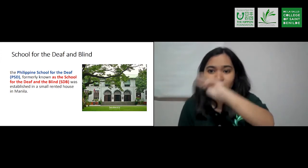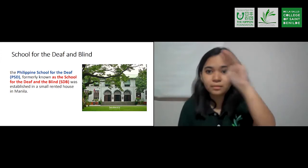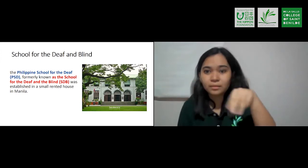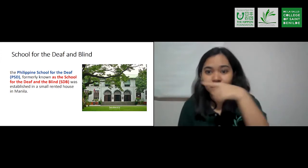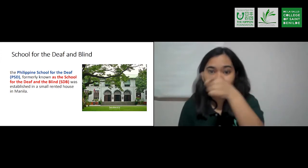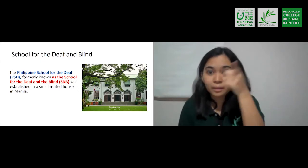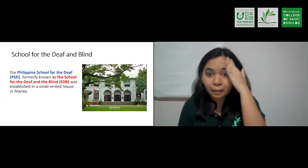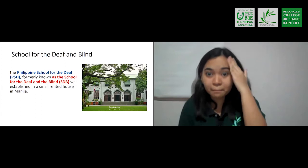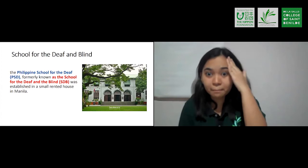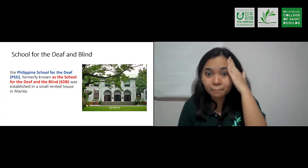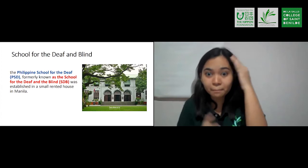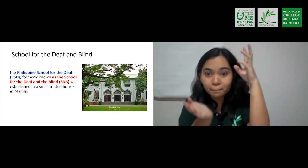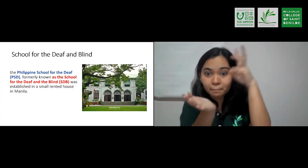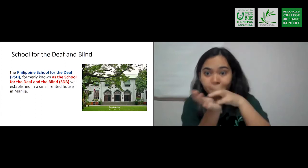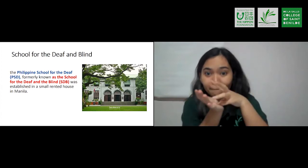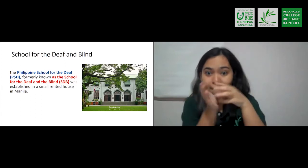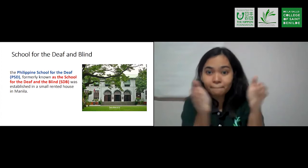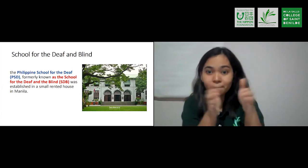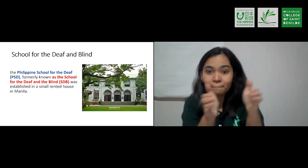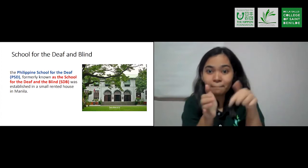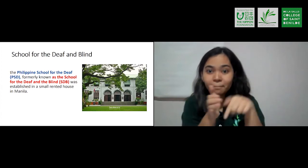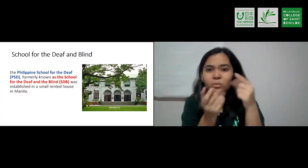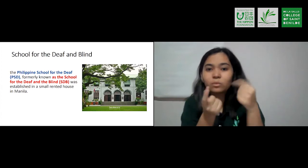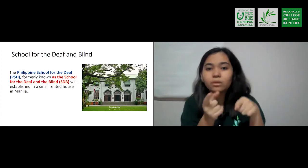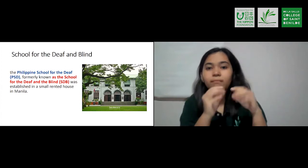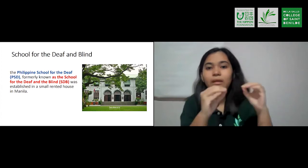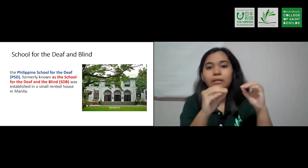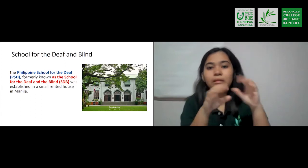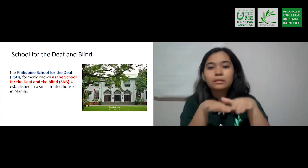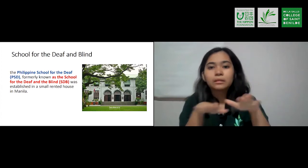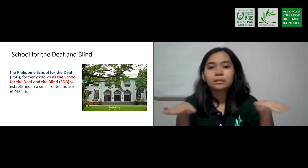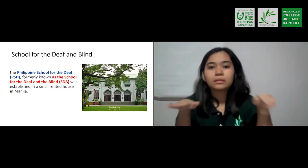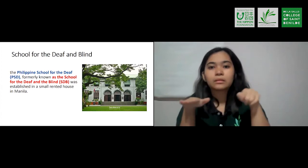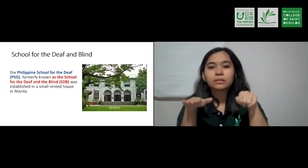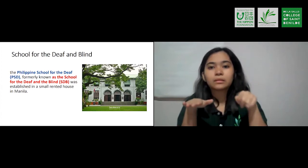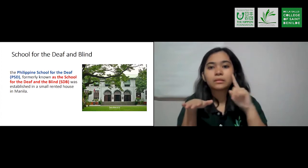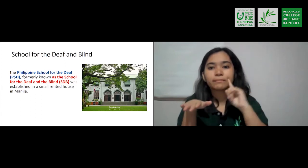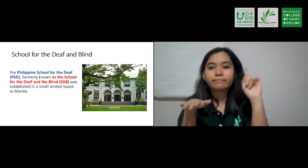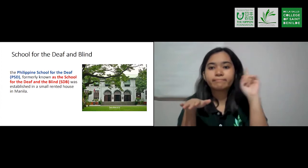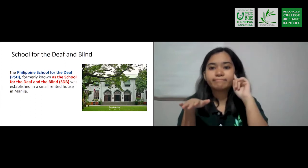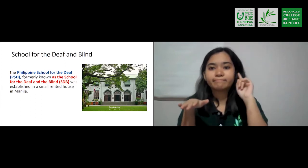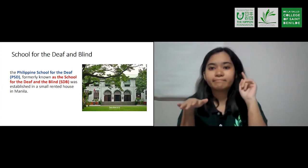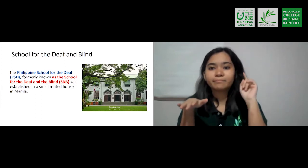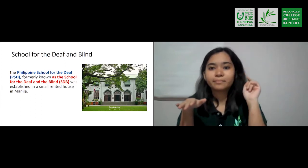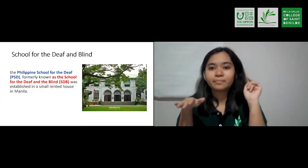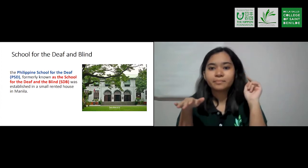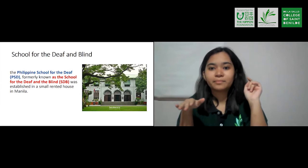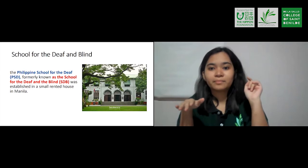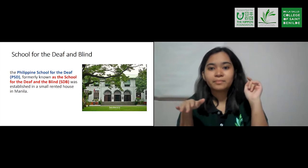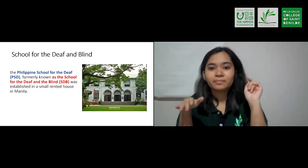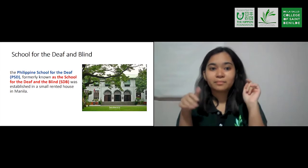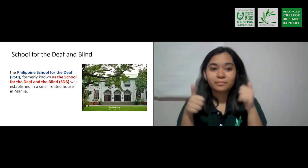had a small class in Ermita. If you know, it's in Manila, where she taught deaf children.